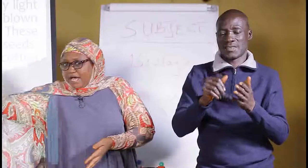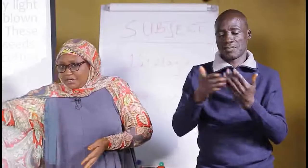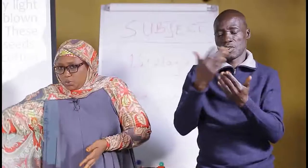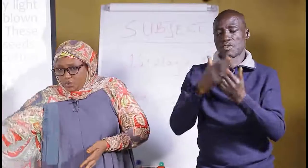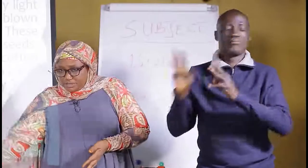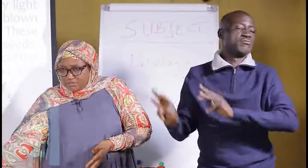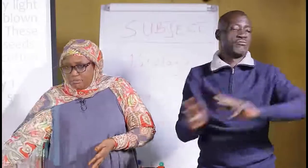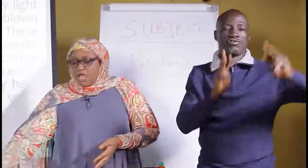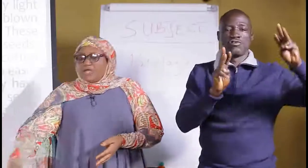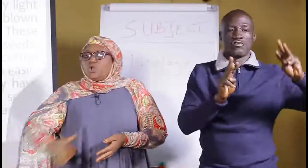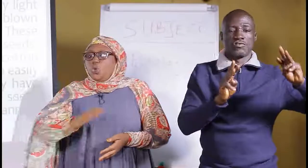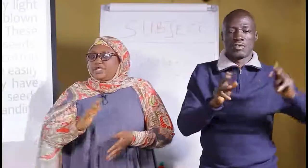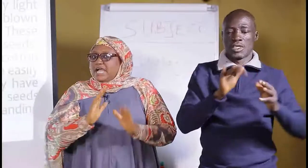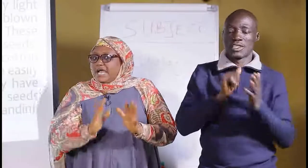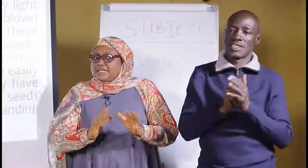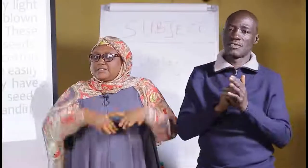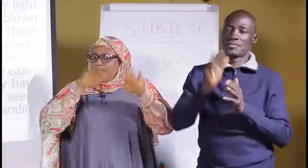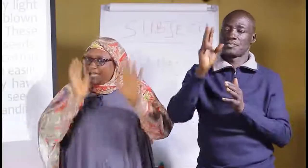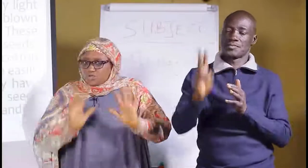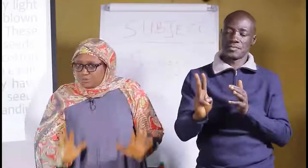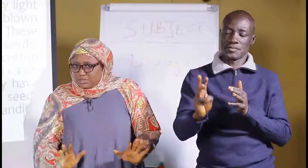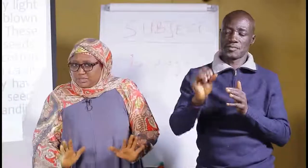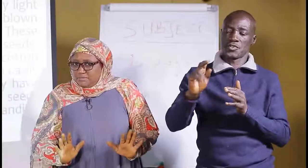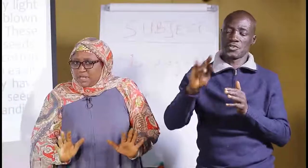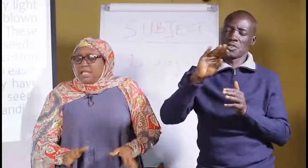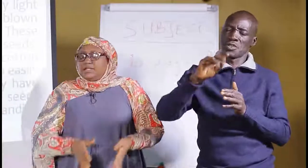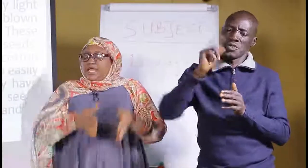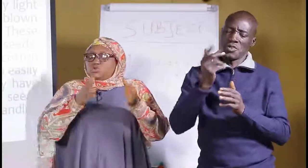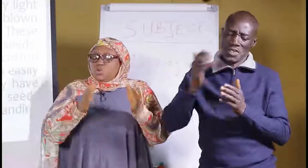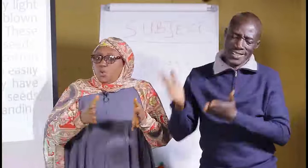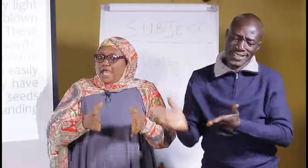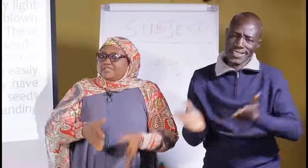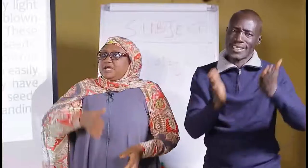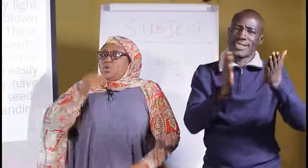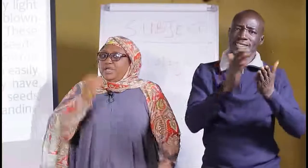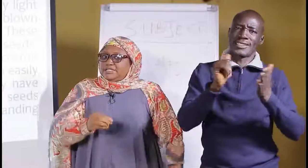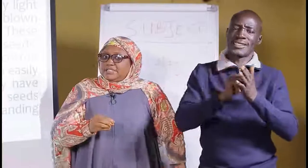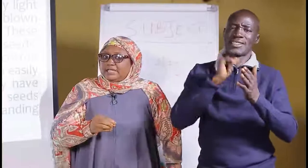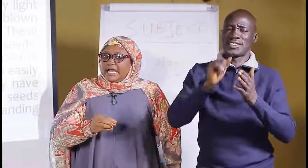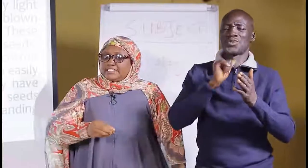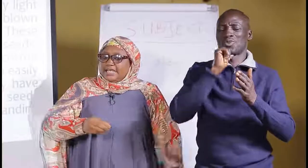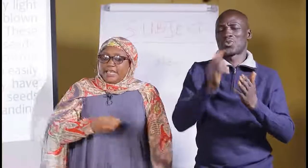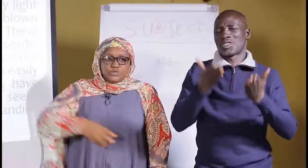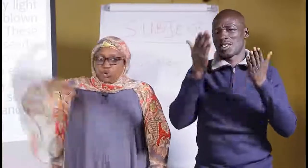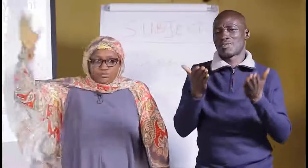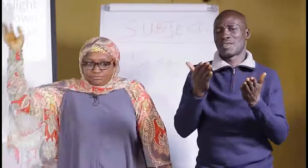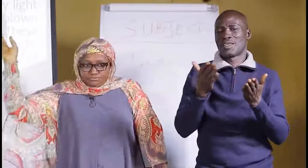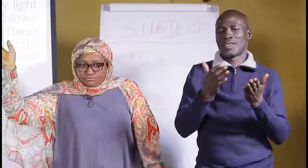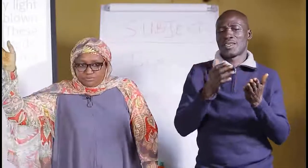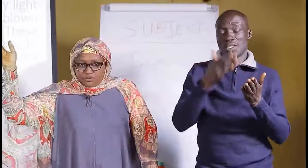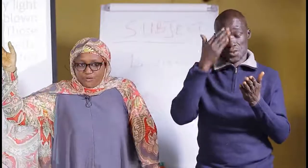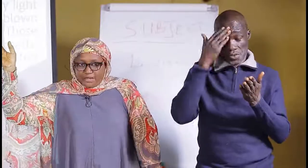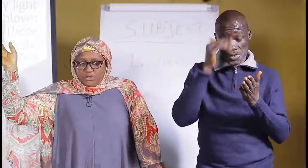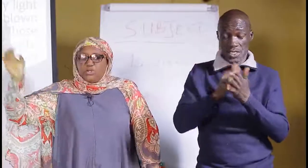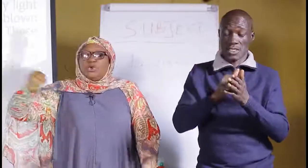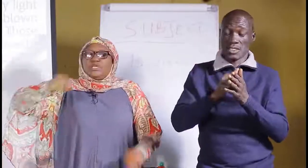carried by wind. And you know wind carries light objects. There is no way I think wind can take a stone